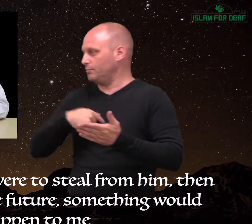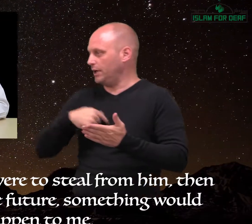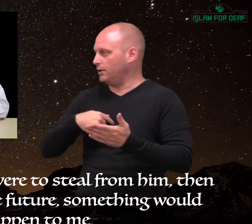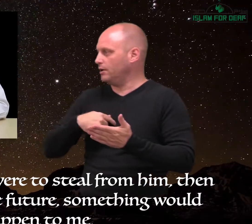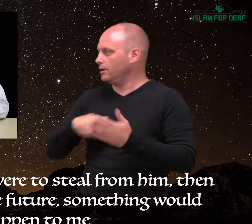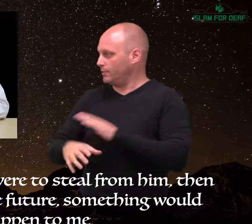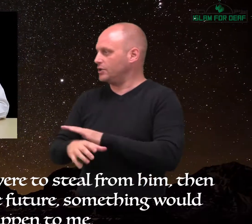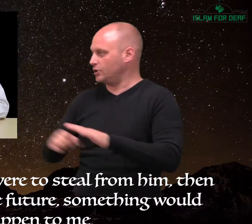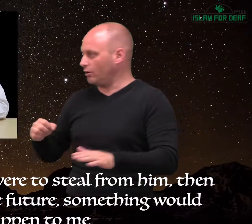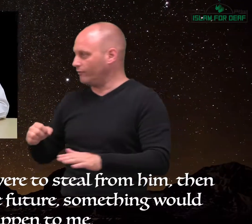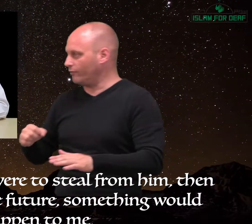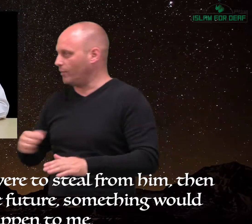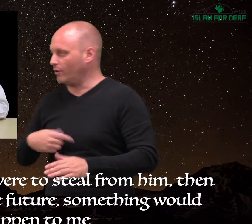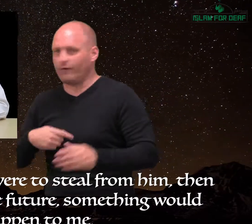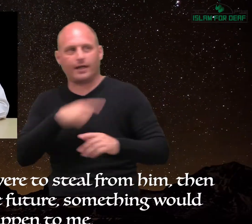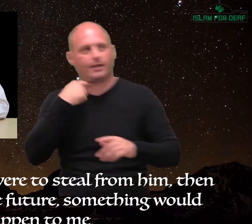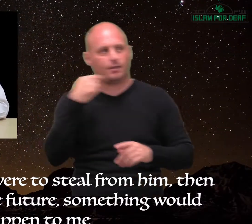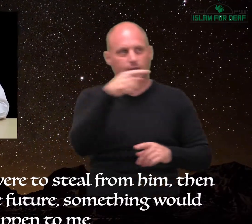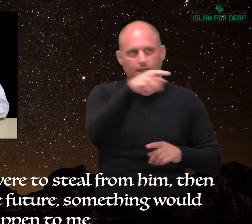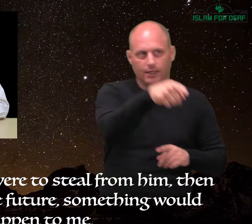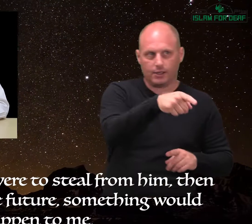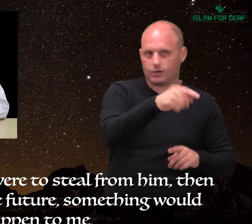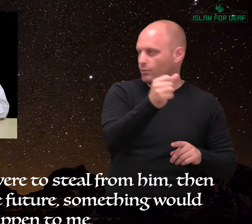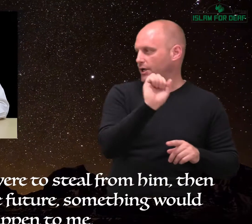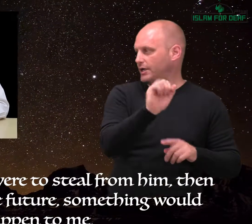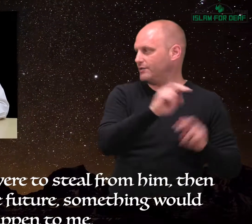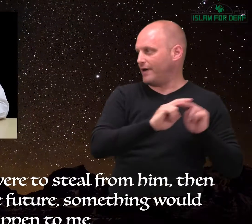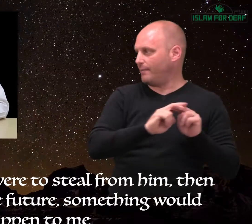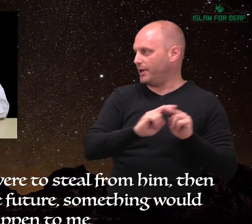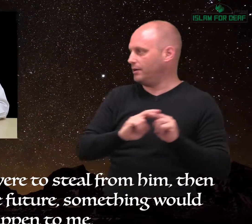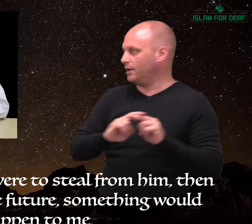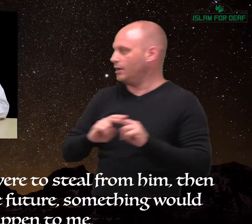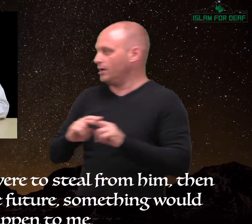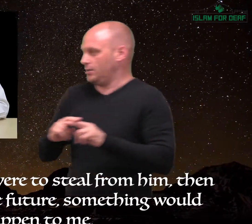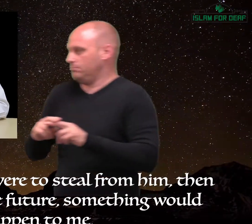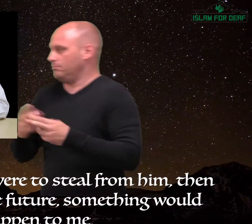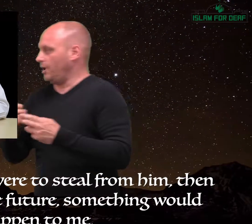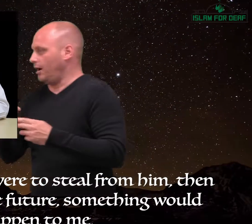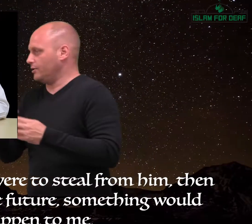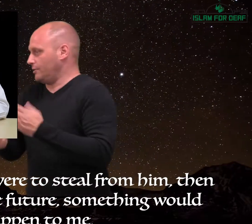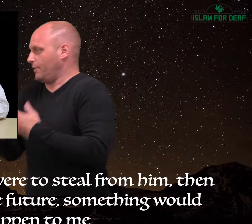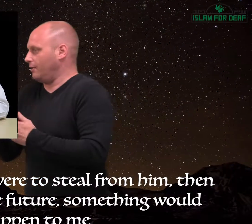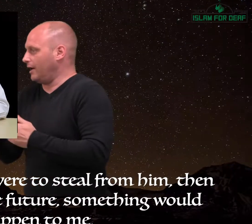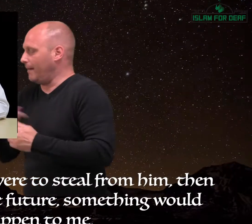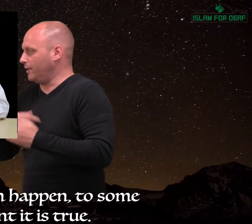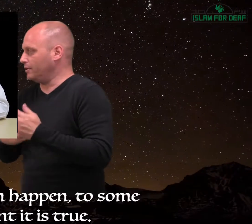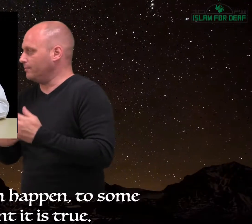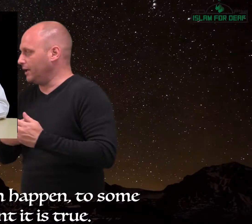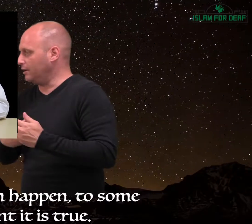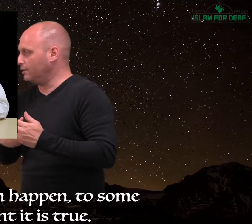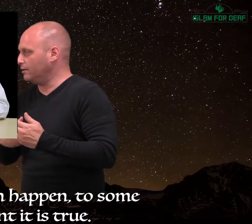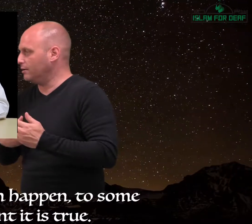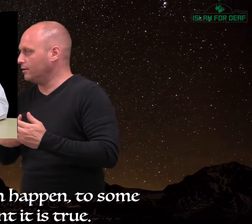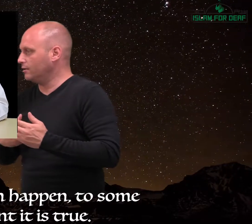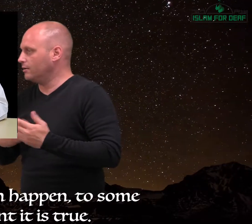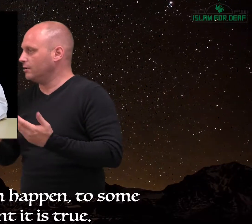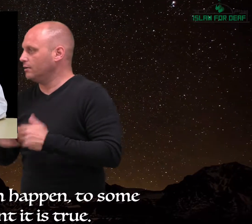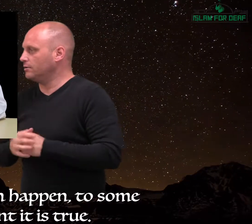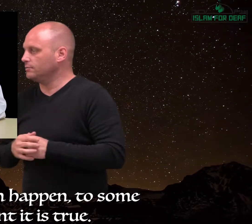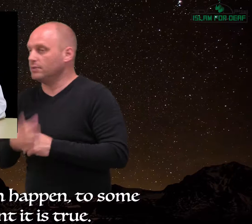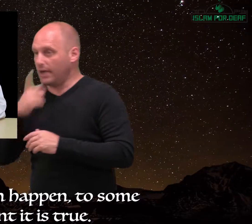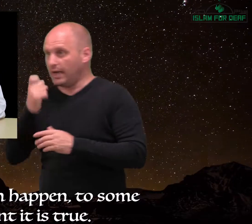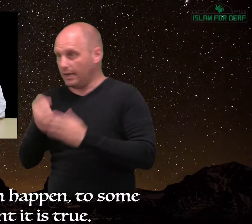punish me to be stolen from, if I killed someone in his family, something will happen to me. Yeah,